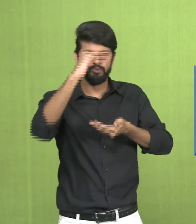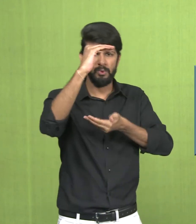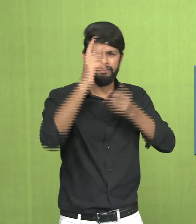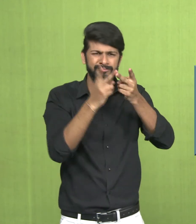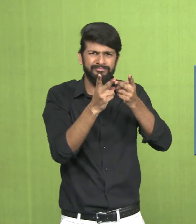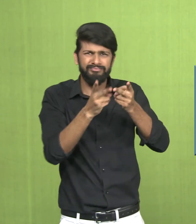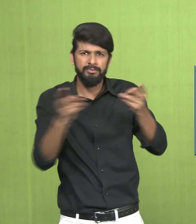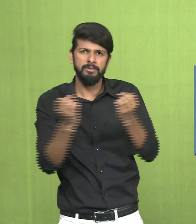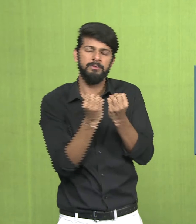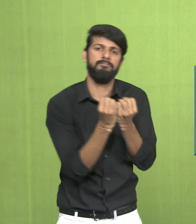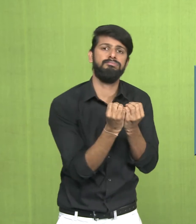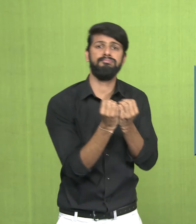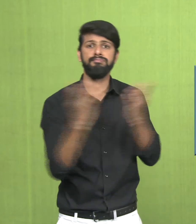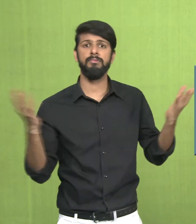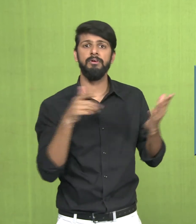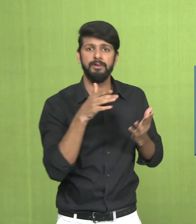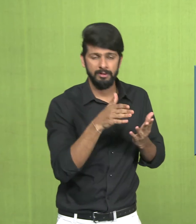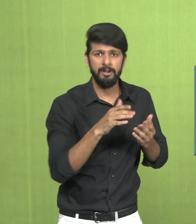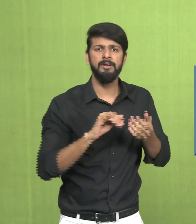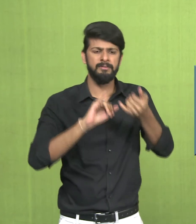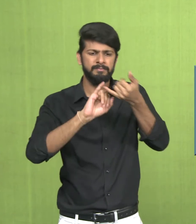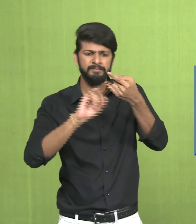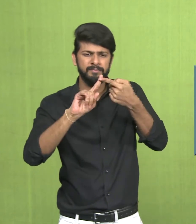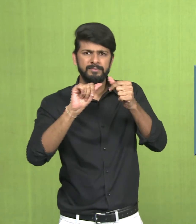Various kind of statues, different kinds of size.